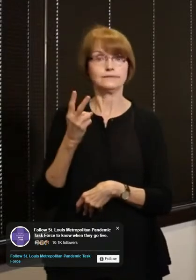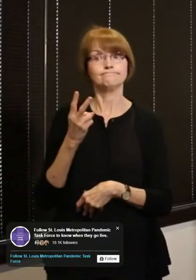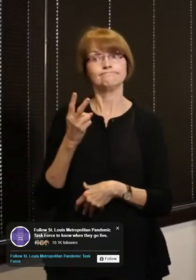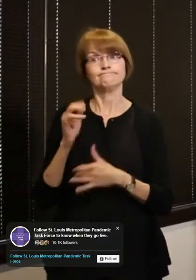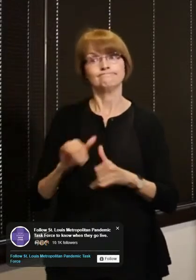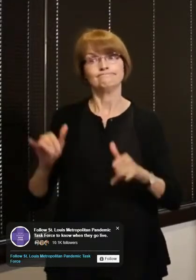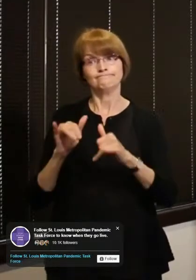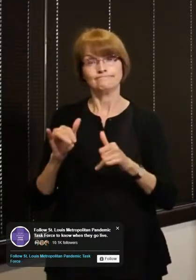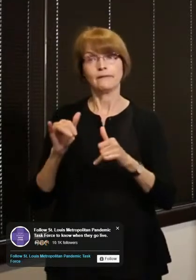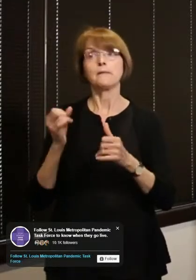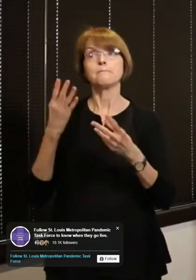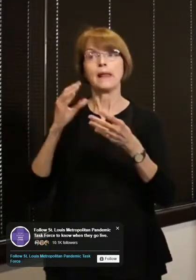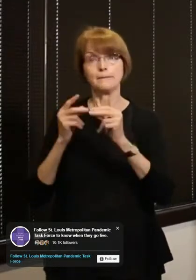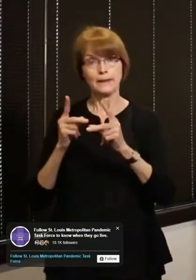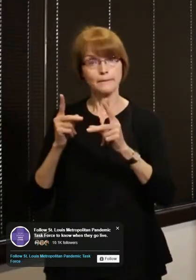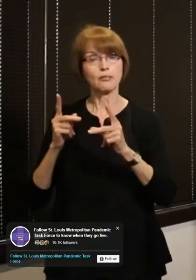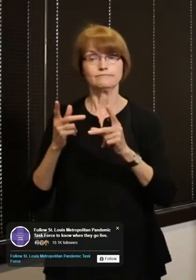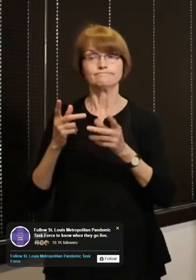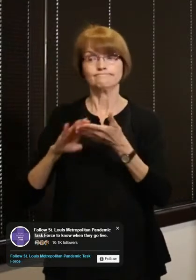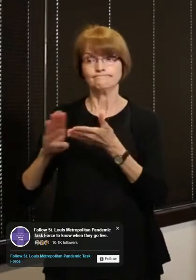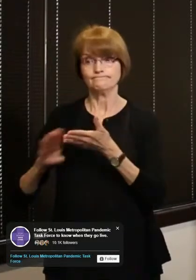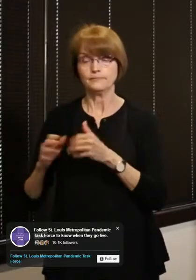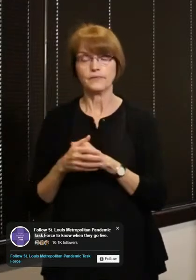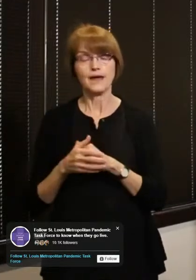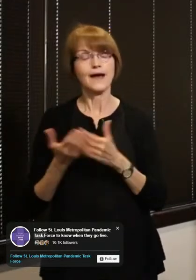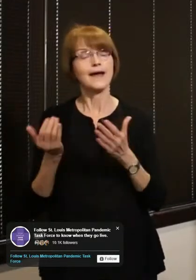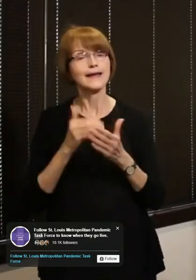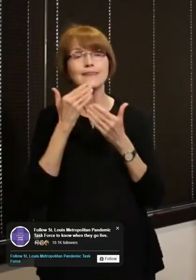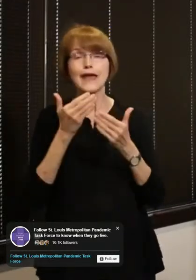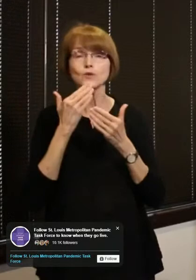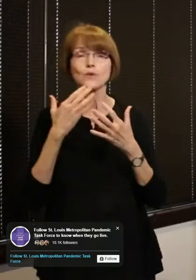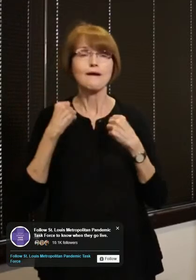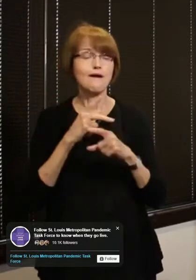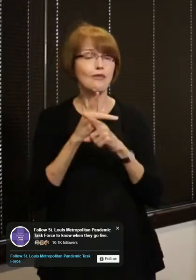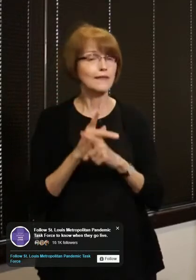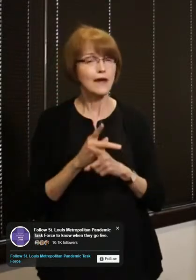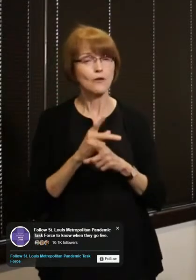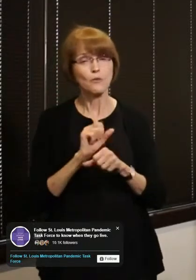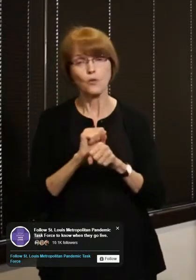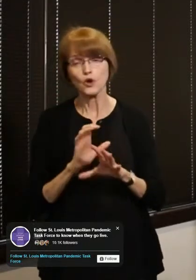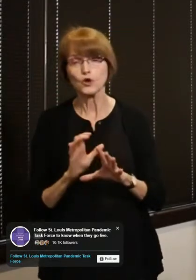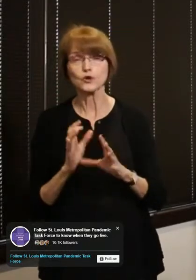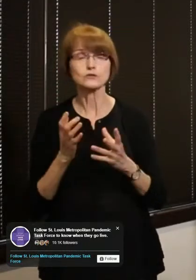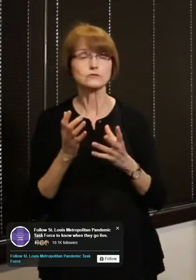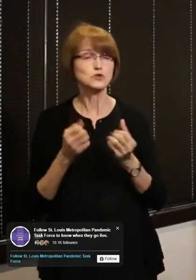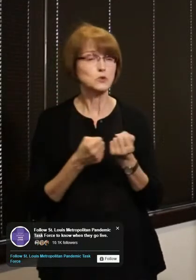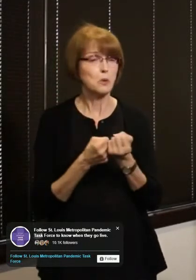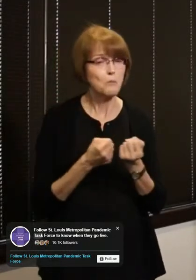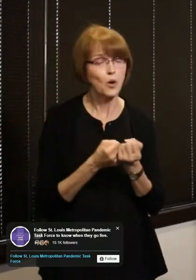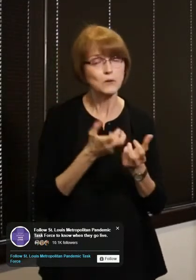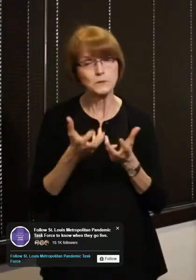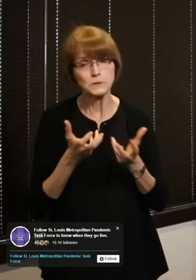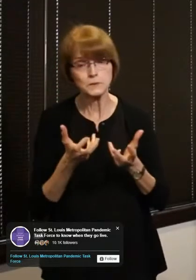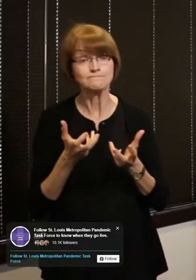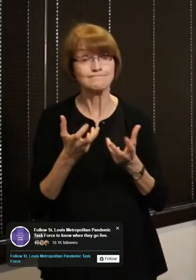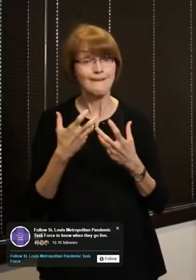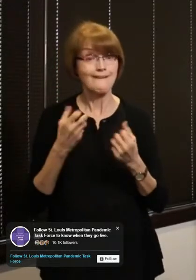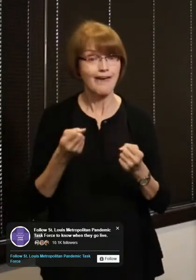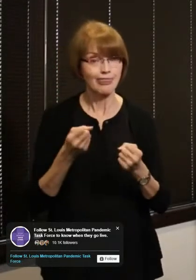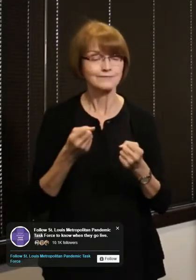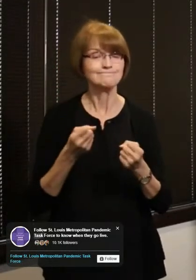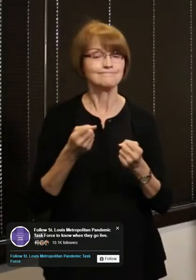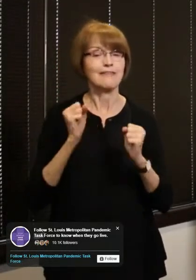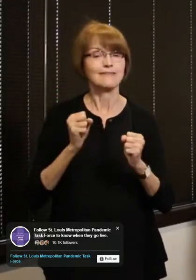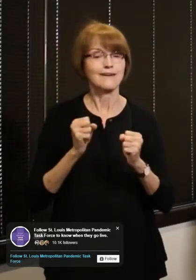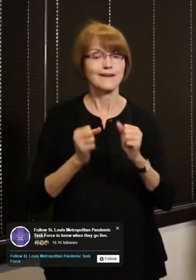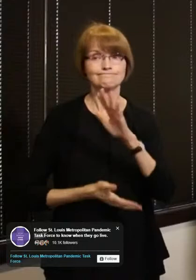of the healthcare providers and the people that support them for getting these patients better and able to go back home to their loved ones.